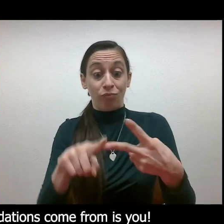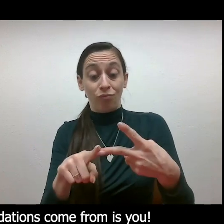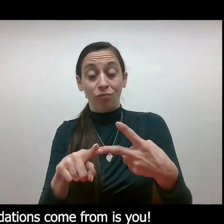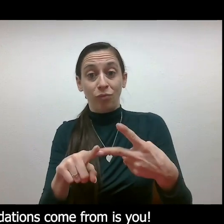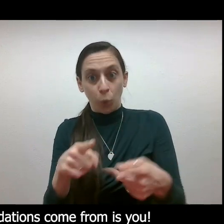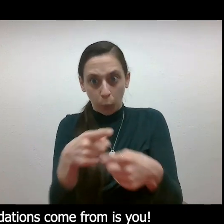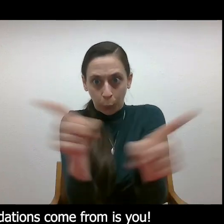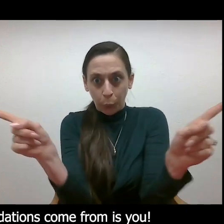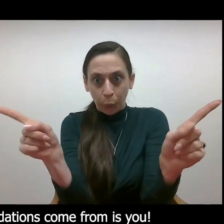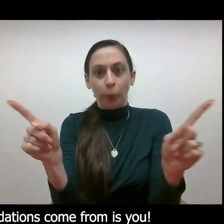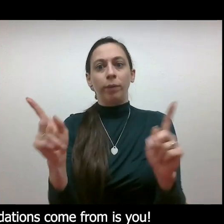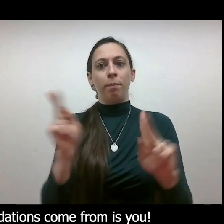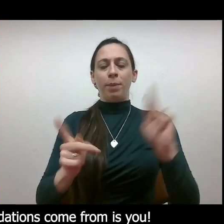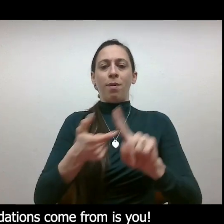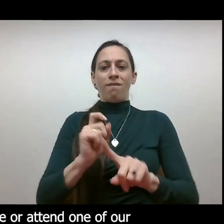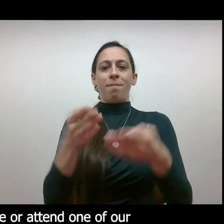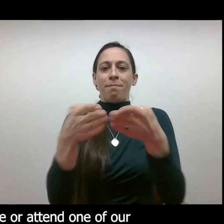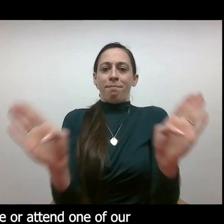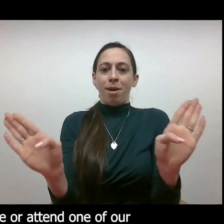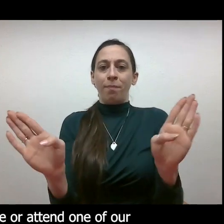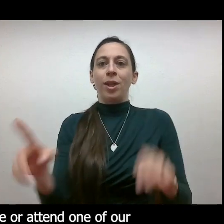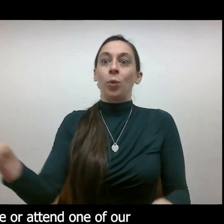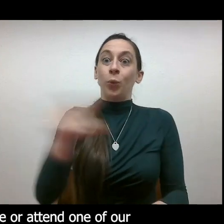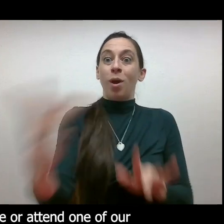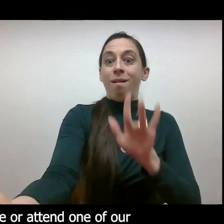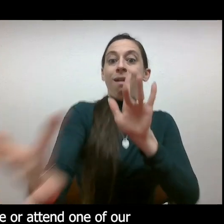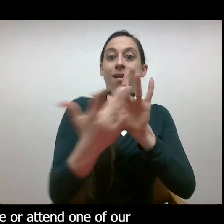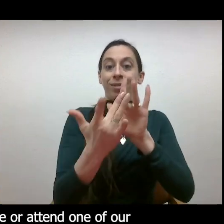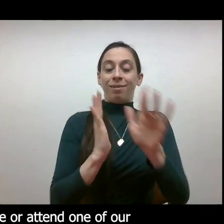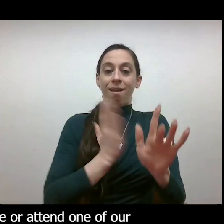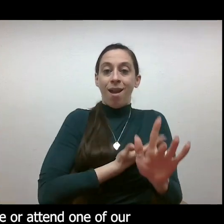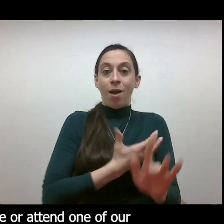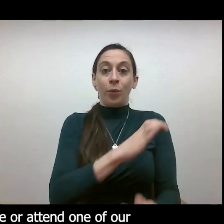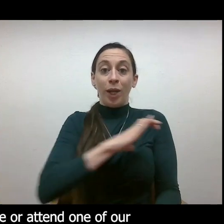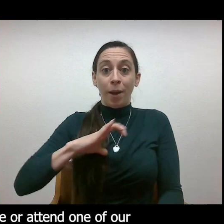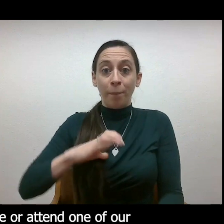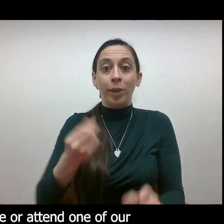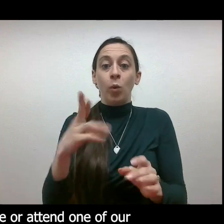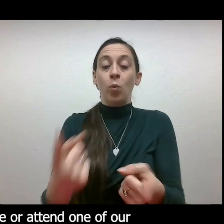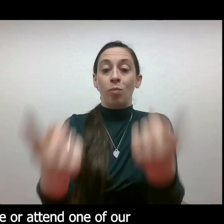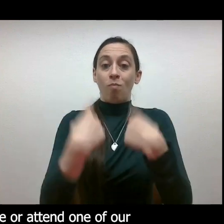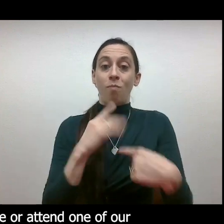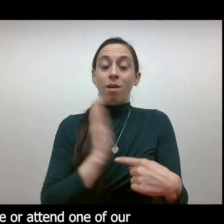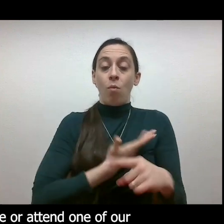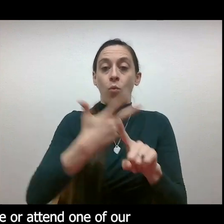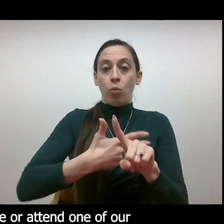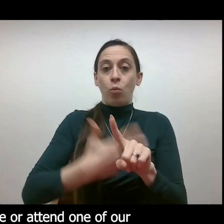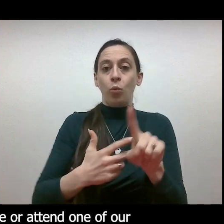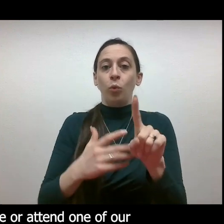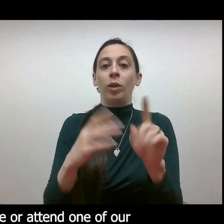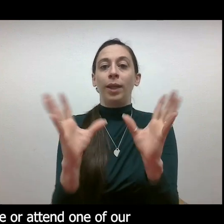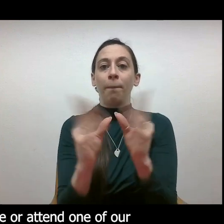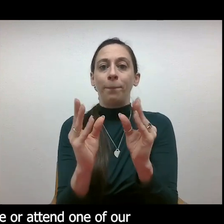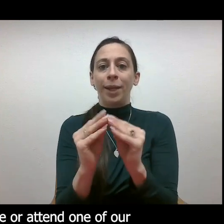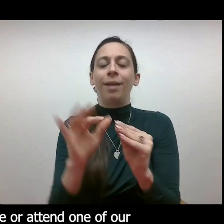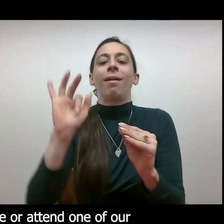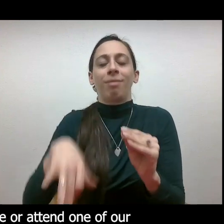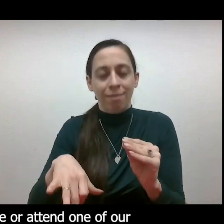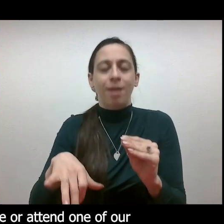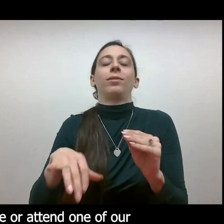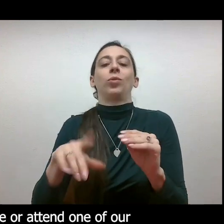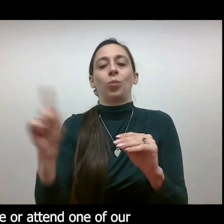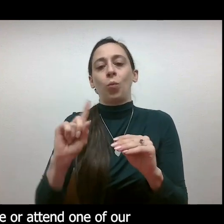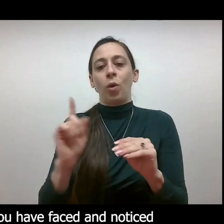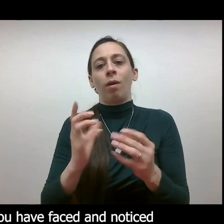The second group our policy recommendations come from is you, the public, when you reach out to our committee or attend one of